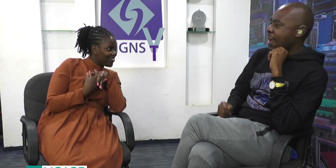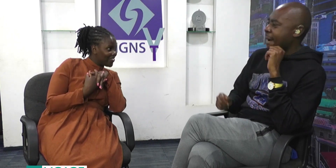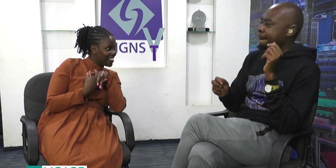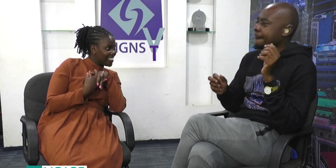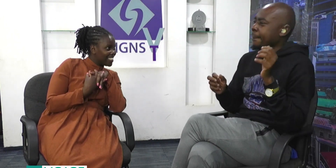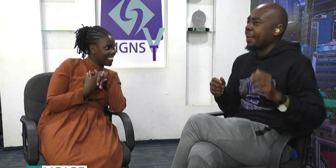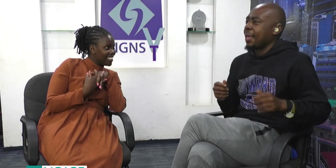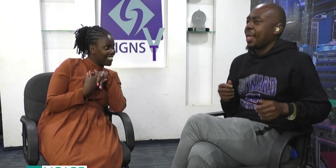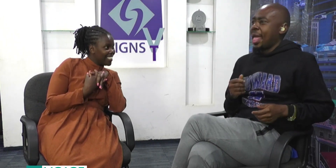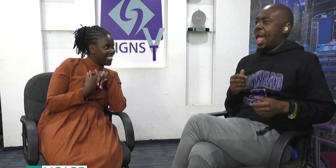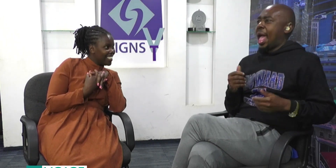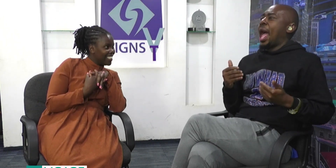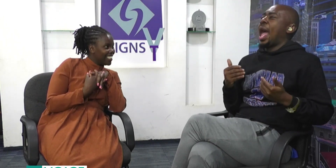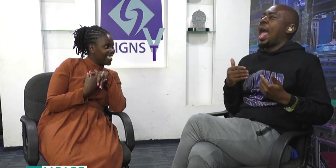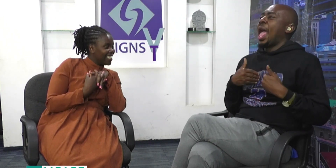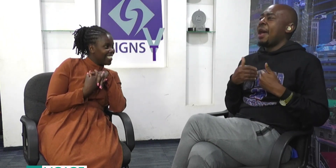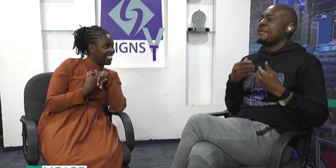many final words,